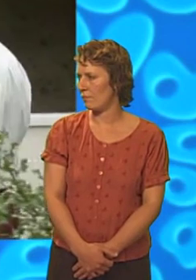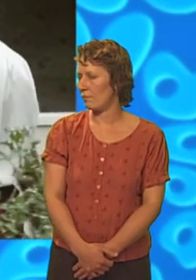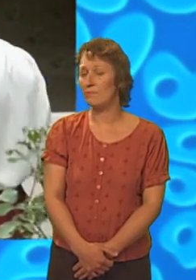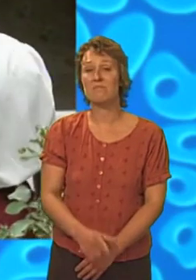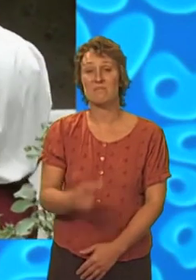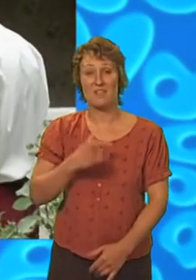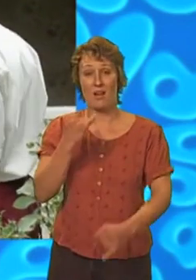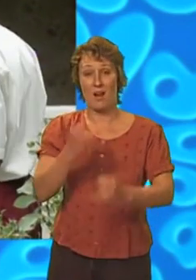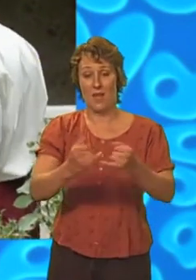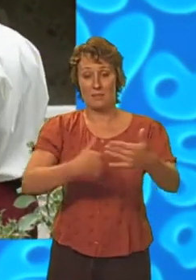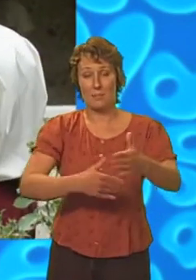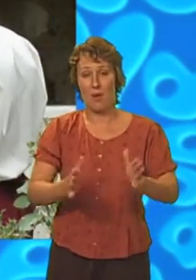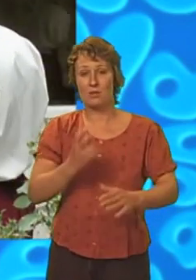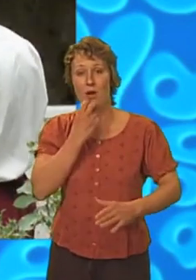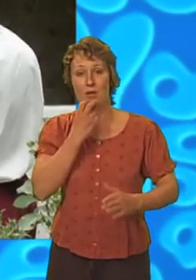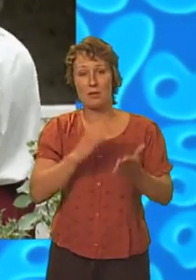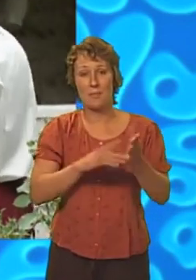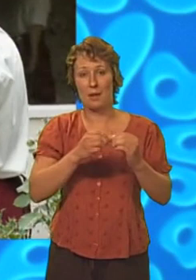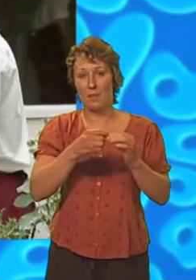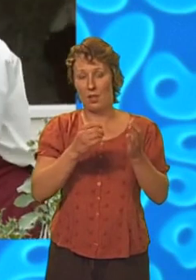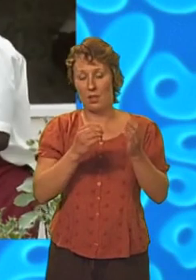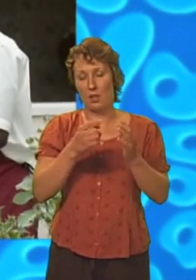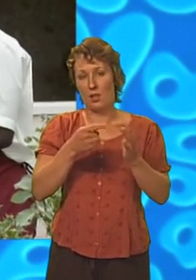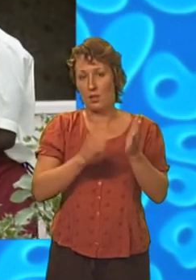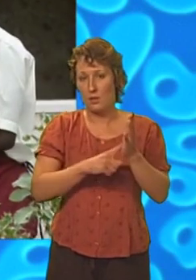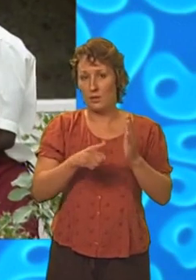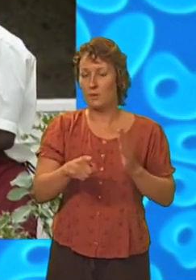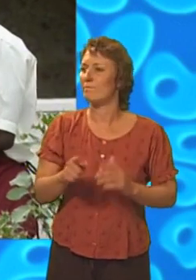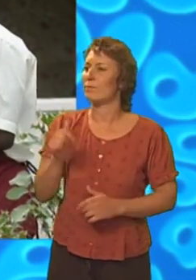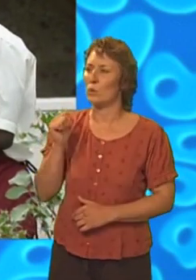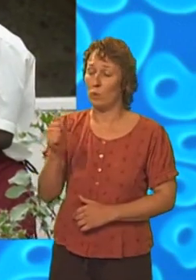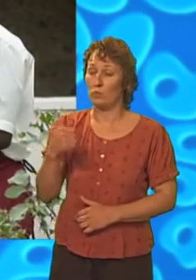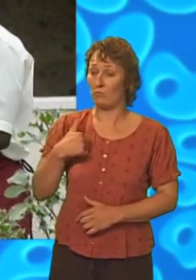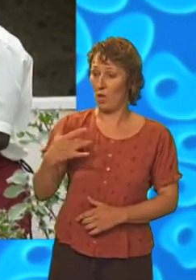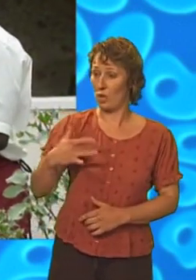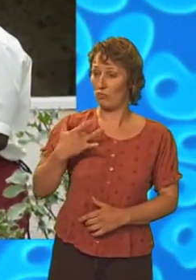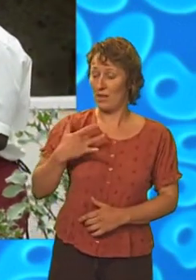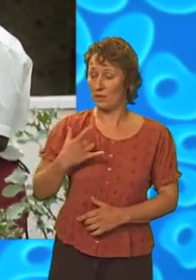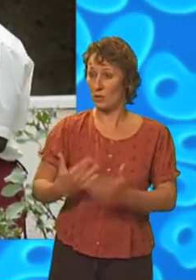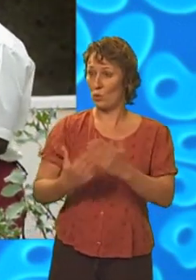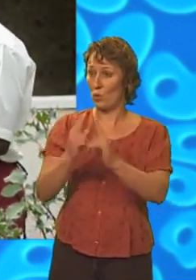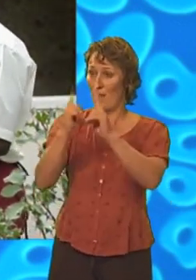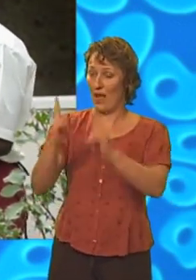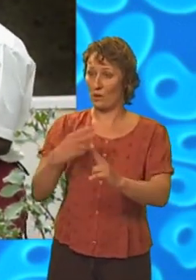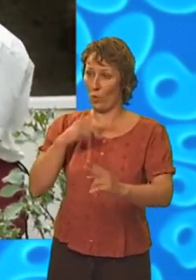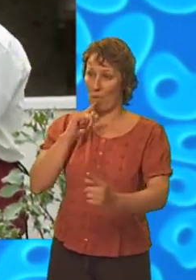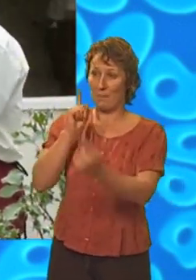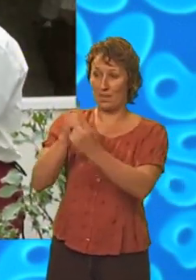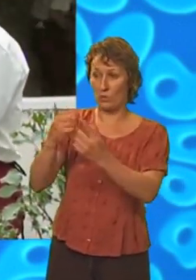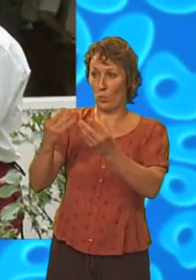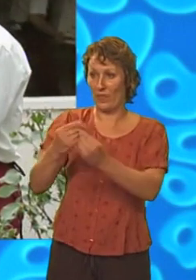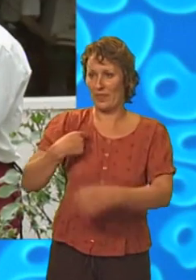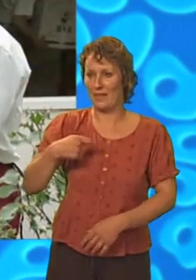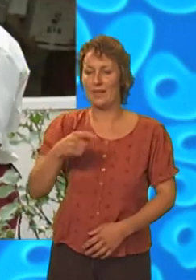This will be the last box, Auntie Mabel. Then we're ready to go. Good. Now, this is the address of our new house. I'll meet you there with the key when